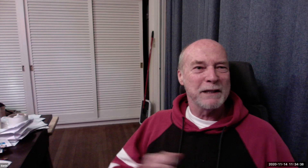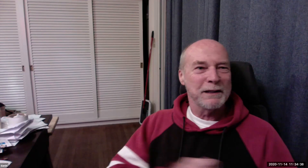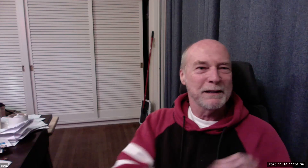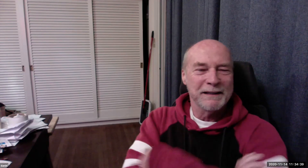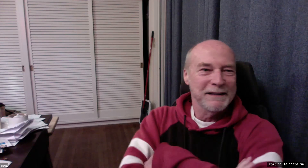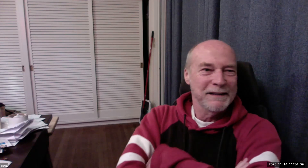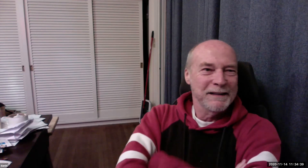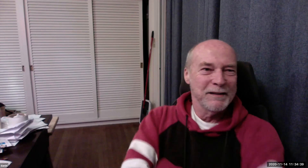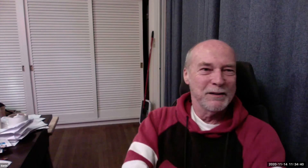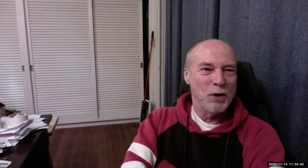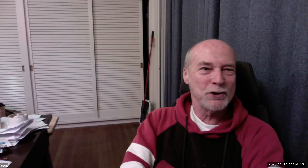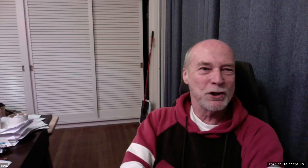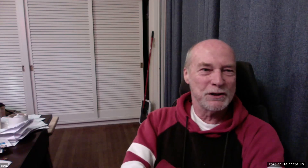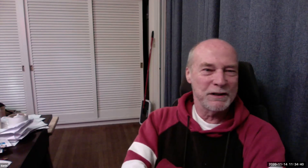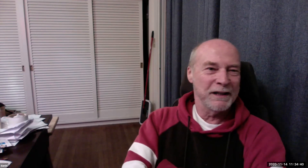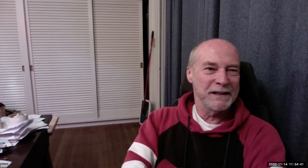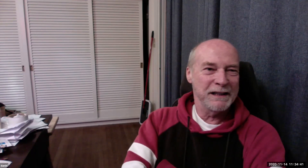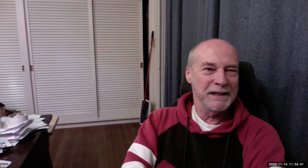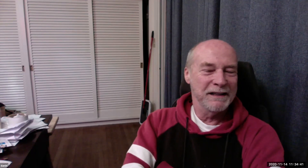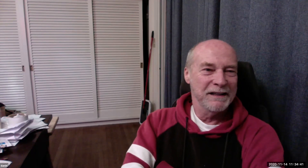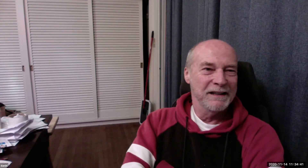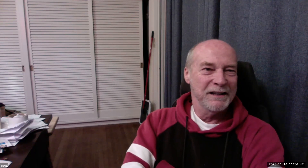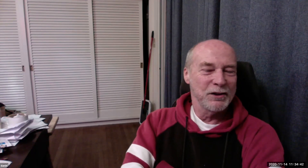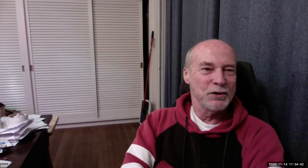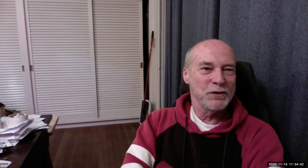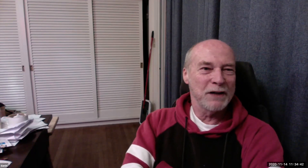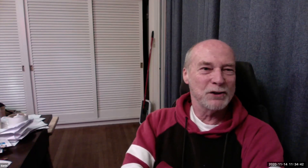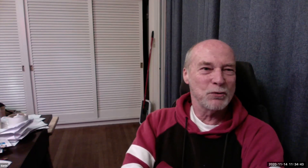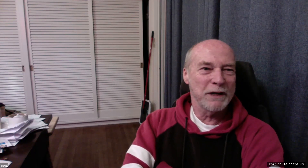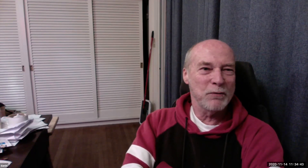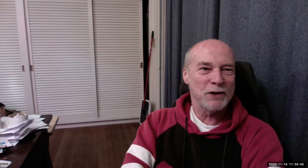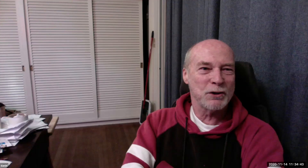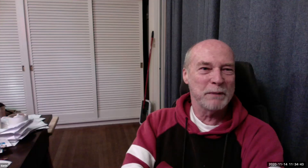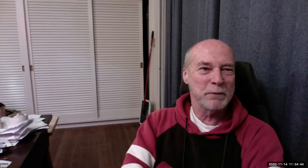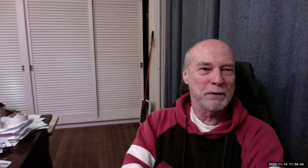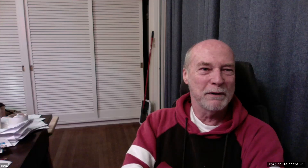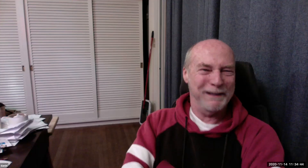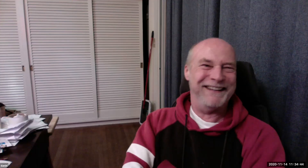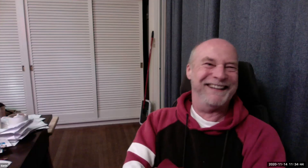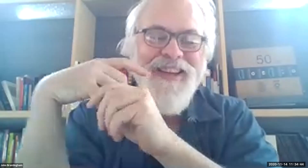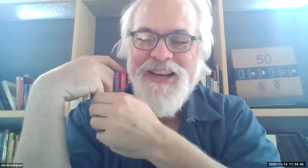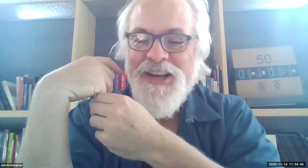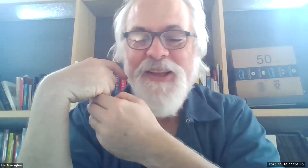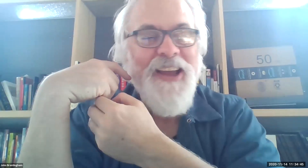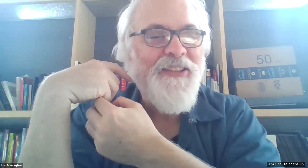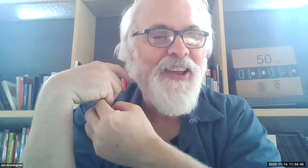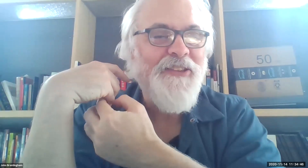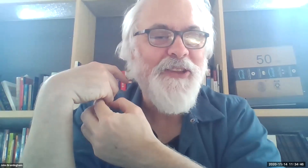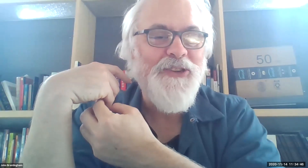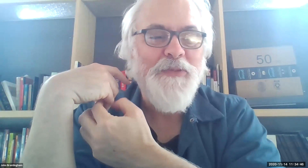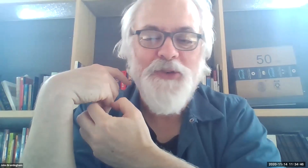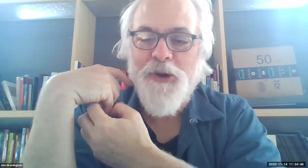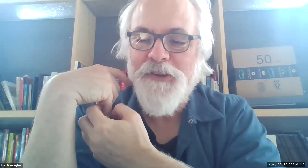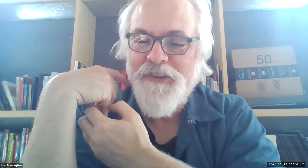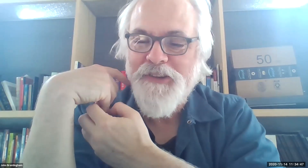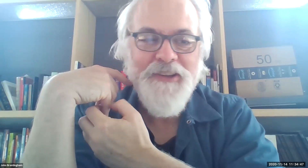on me. The watchers, the 2020 watcher people. It's the